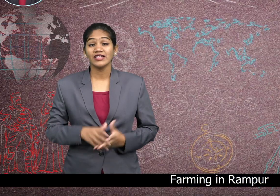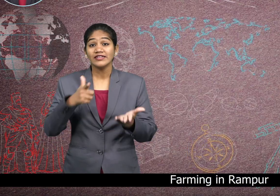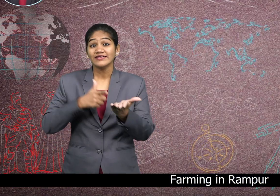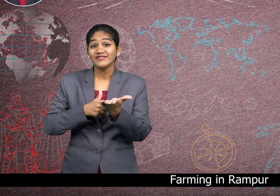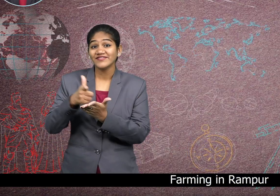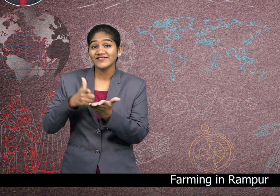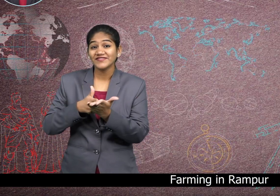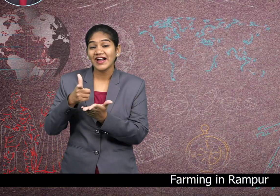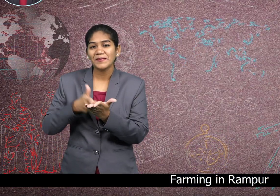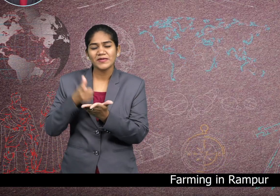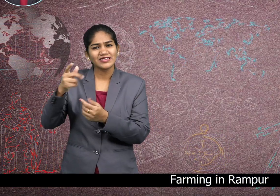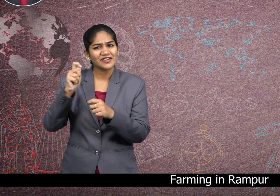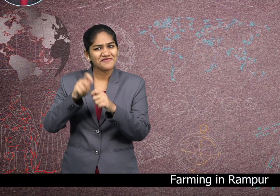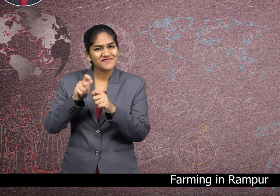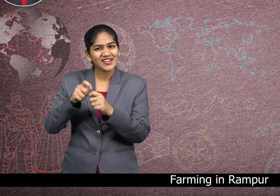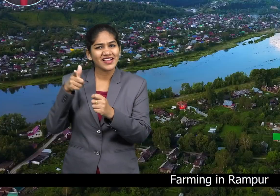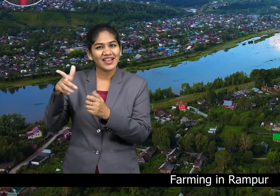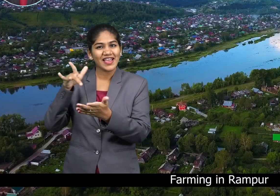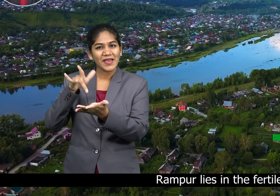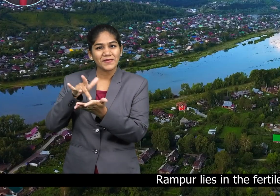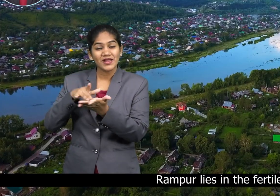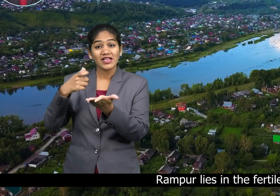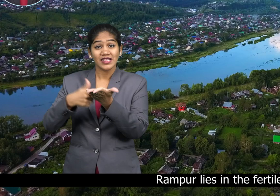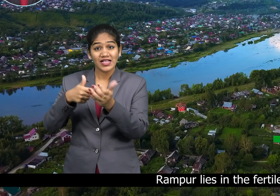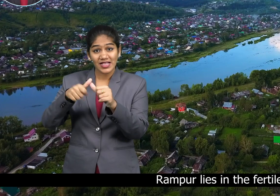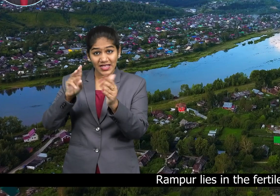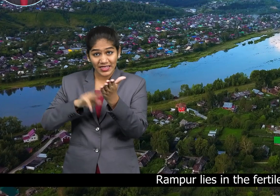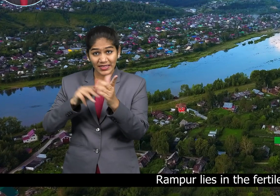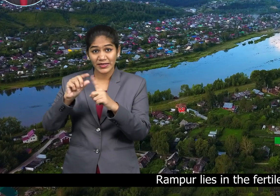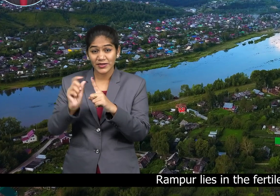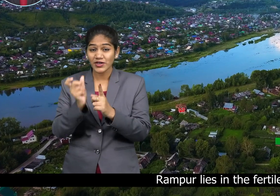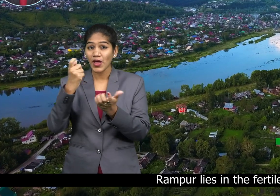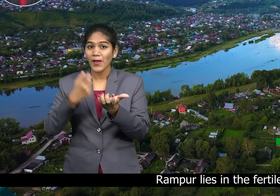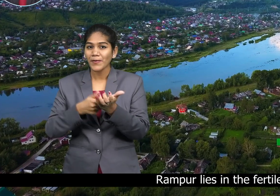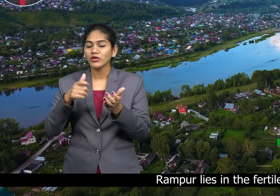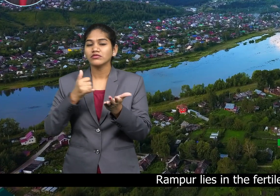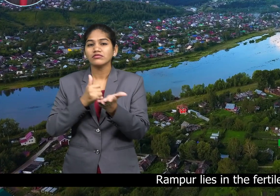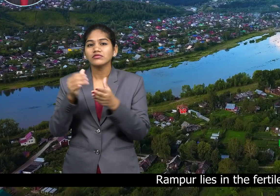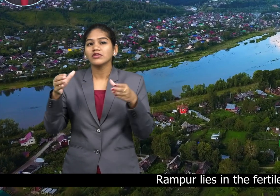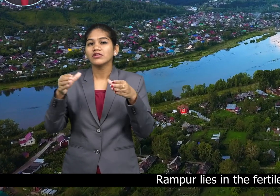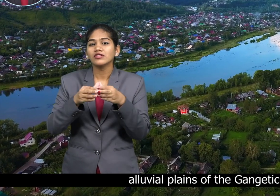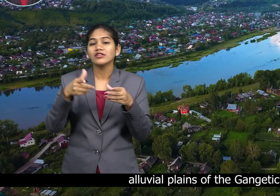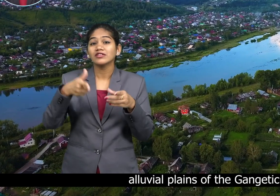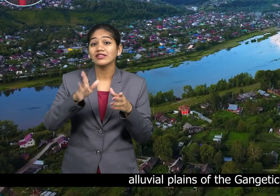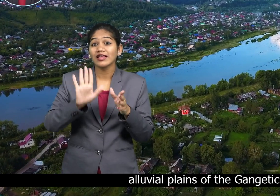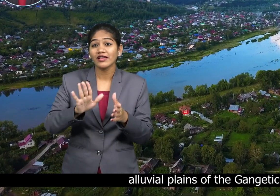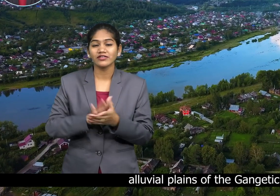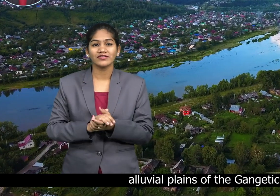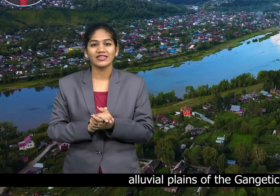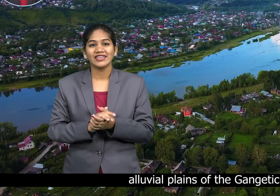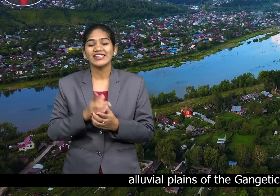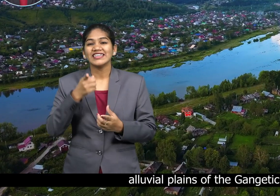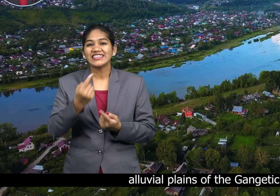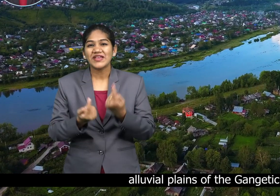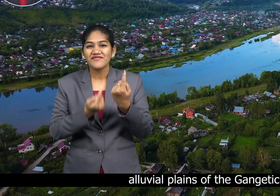Farming in Rampur. Rampur lies in the fertile alluvial plains of